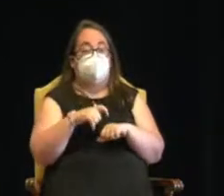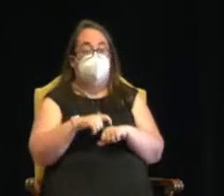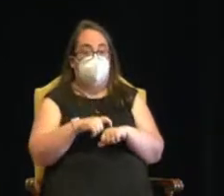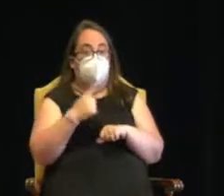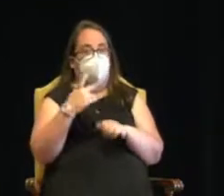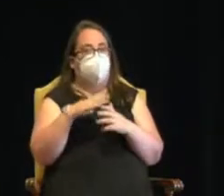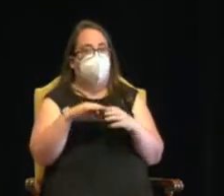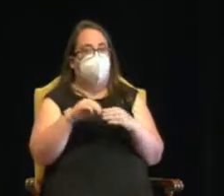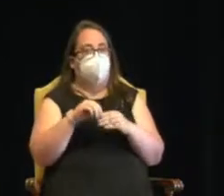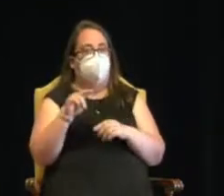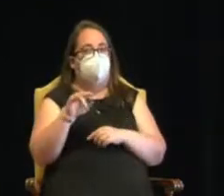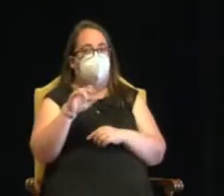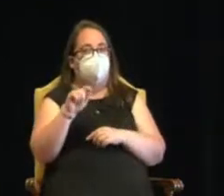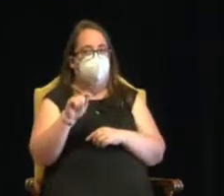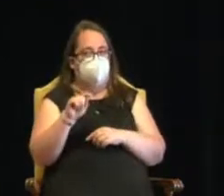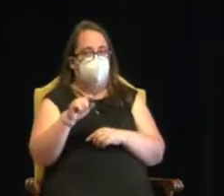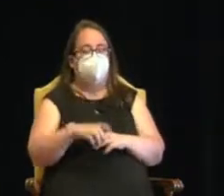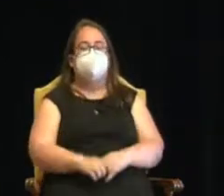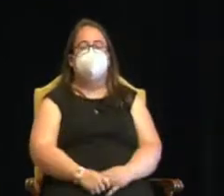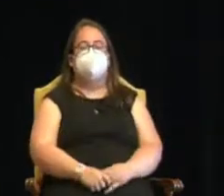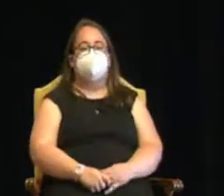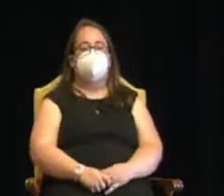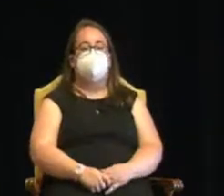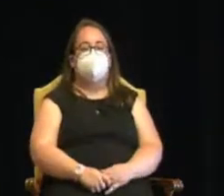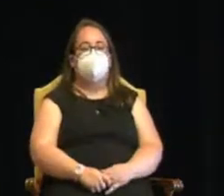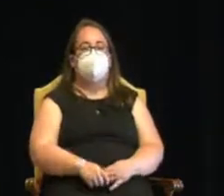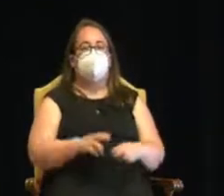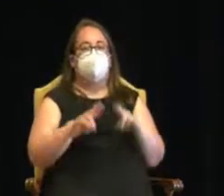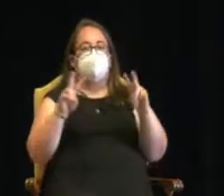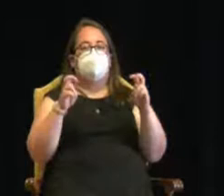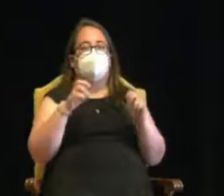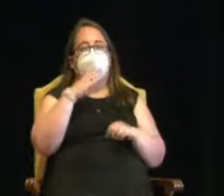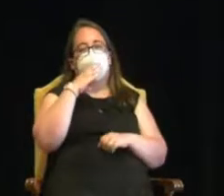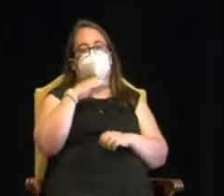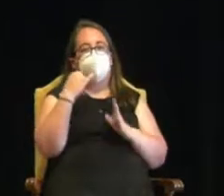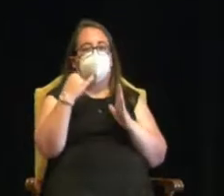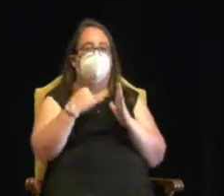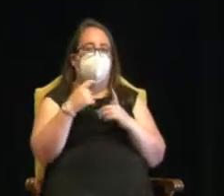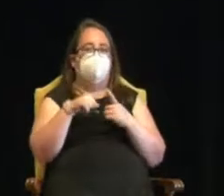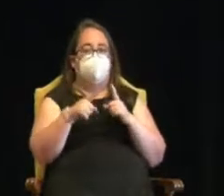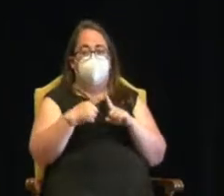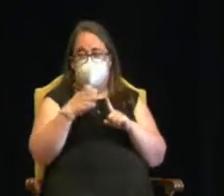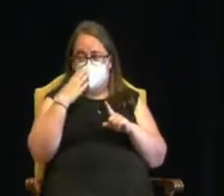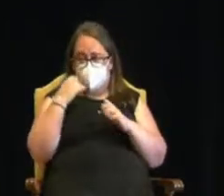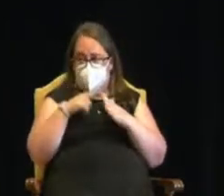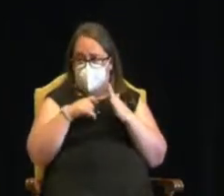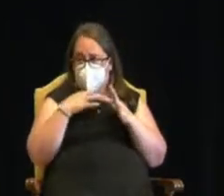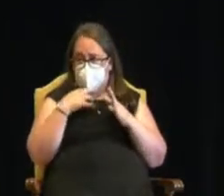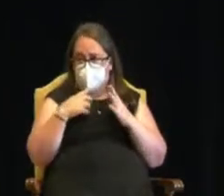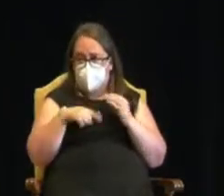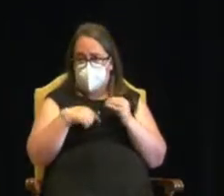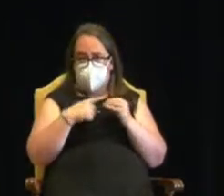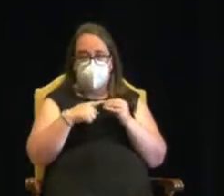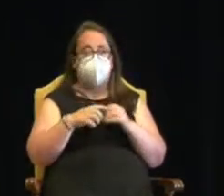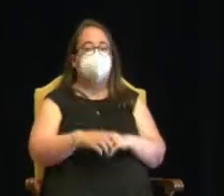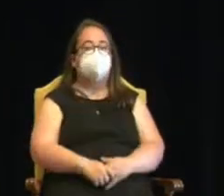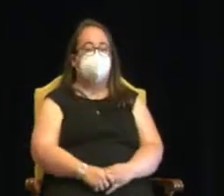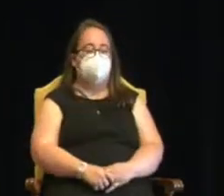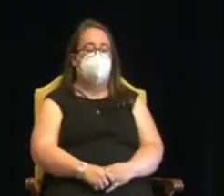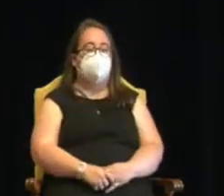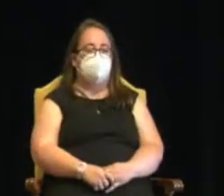was a story in the New York Times that was called The Bad Art Friend. Does anyone know what I'm talking about? And it was